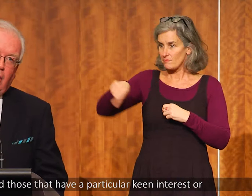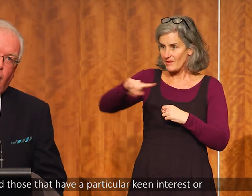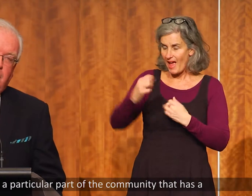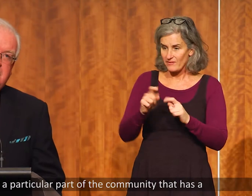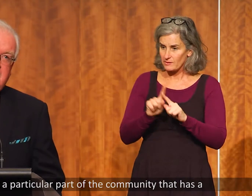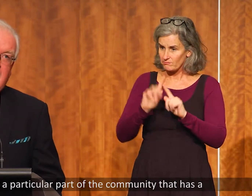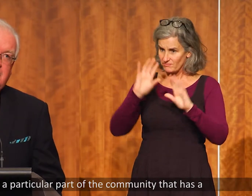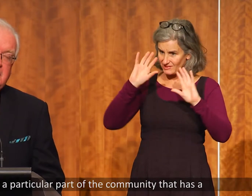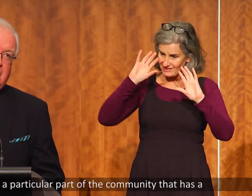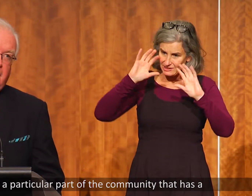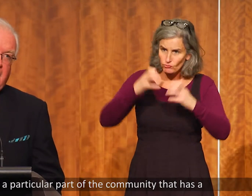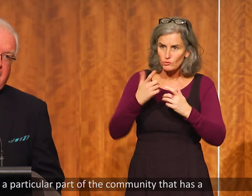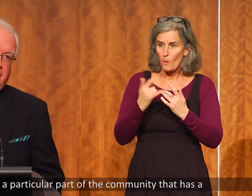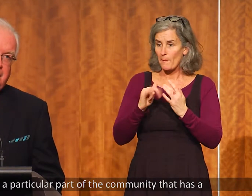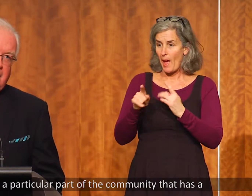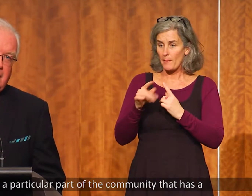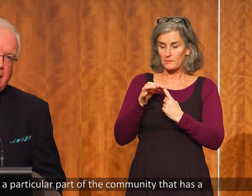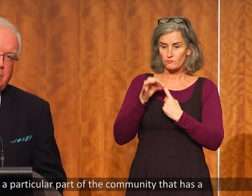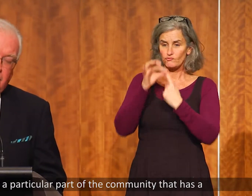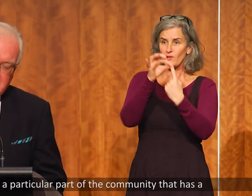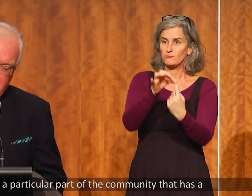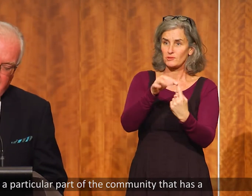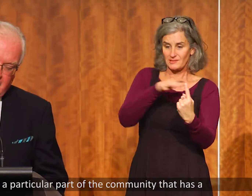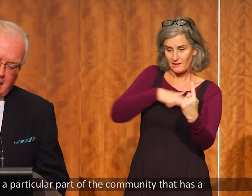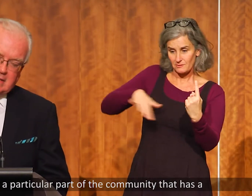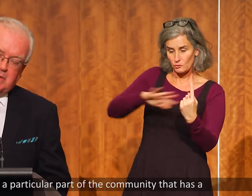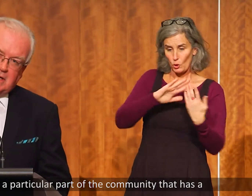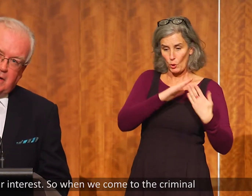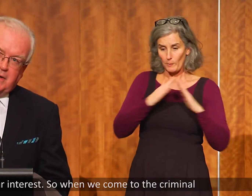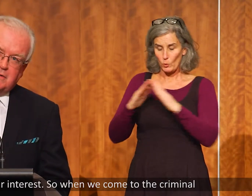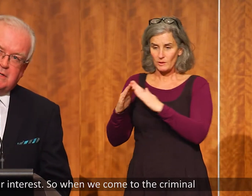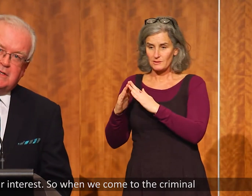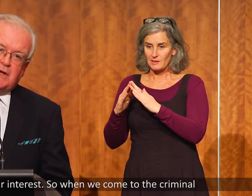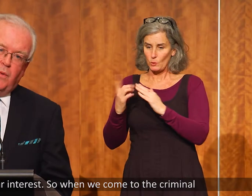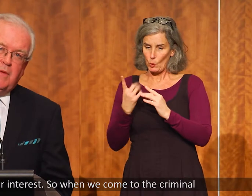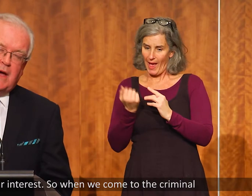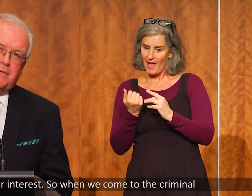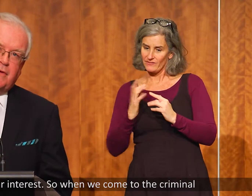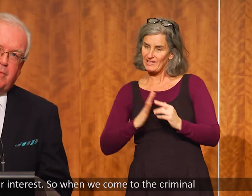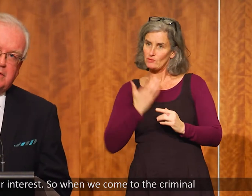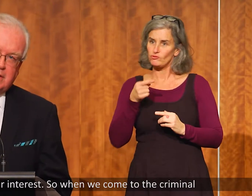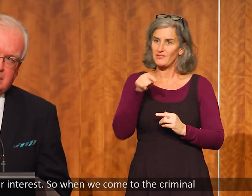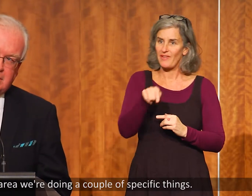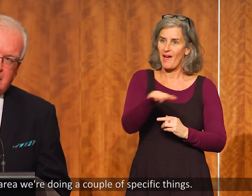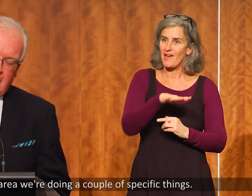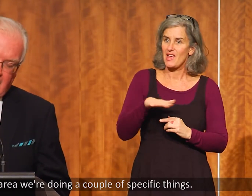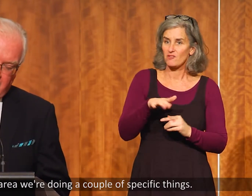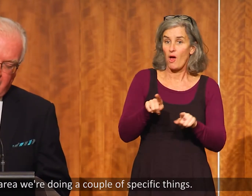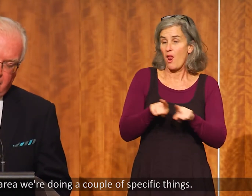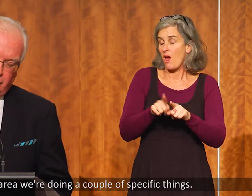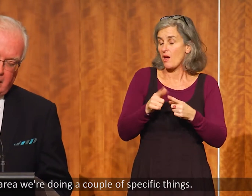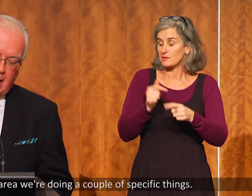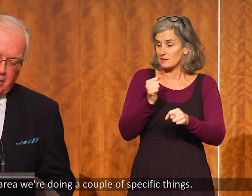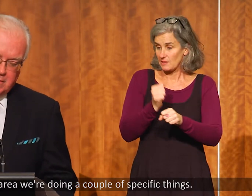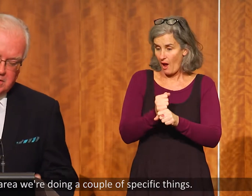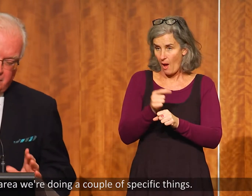interest or represent a particular part of the community that has a particular interest. So when we come to the criminal justice